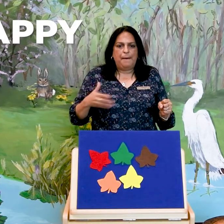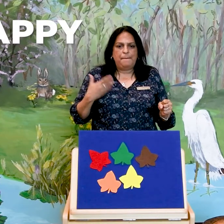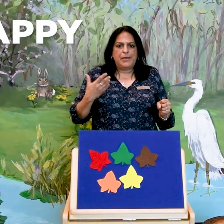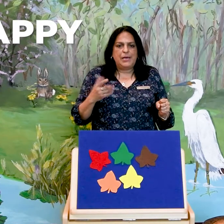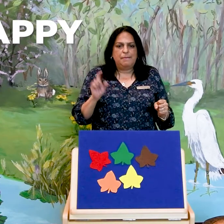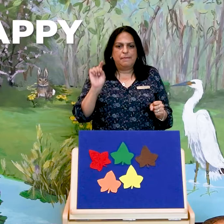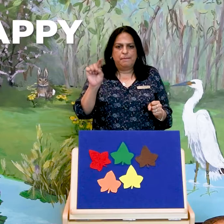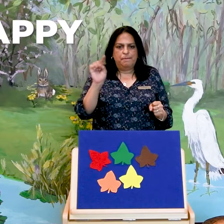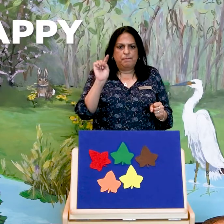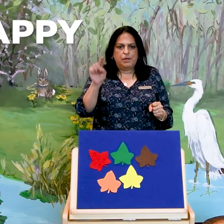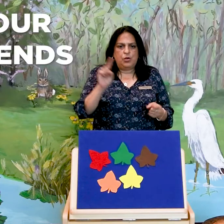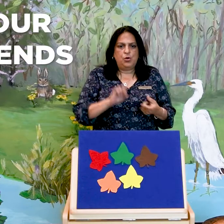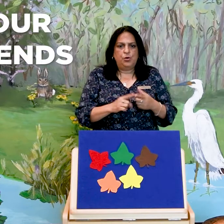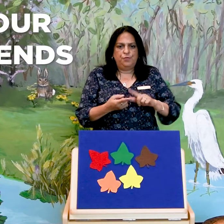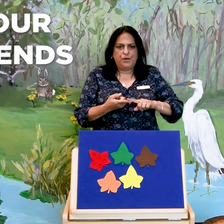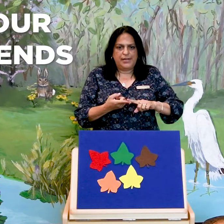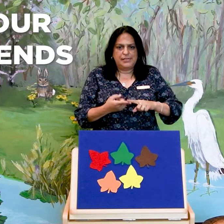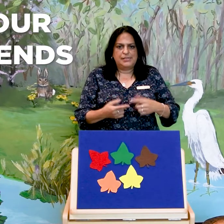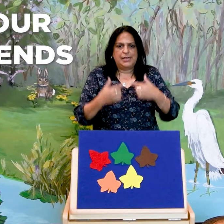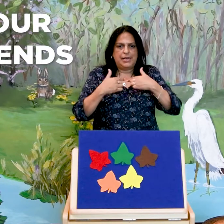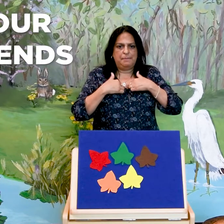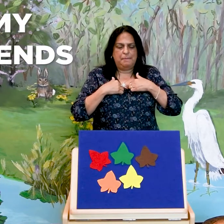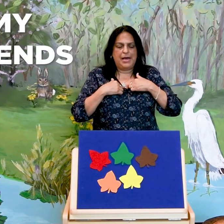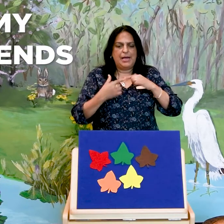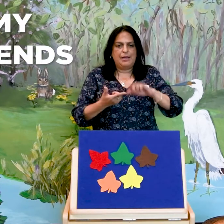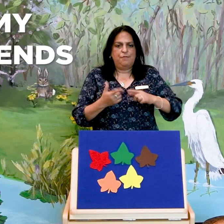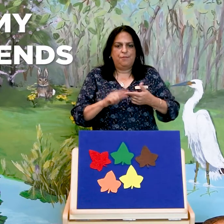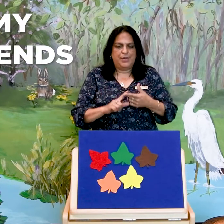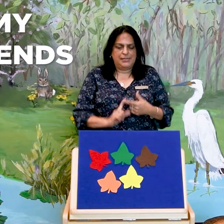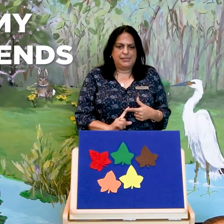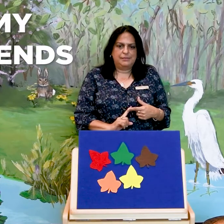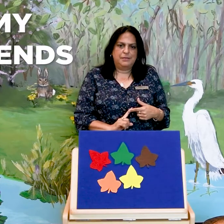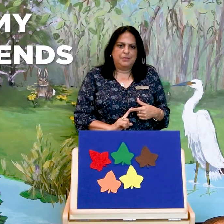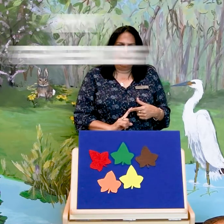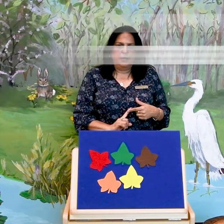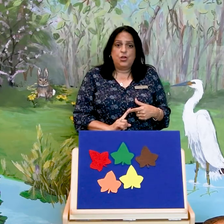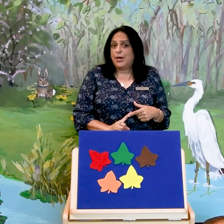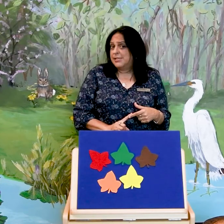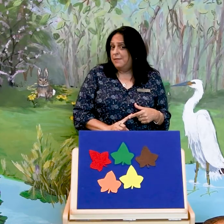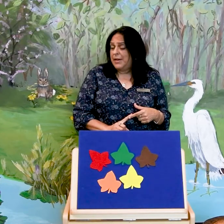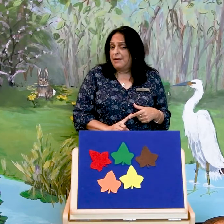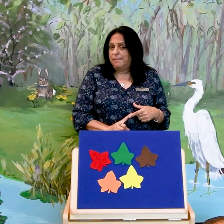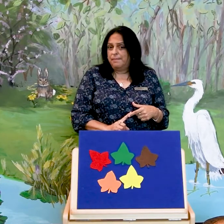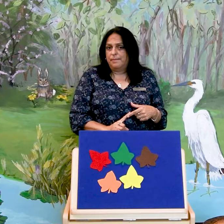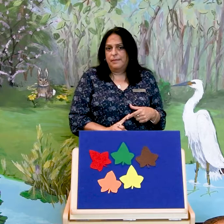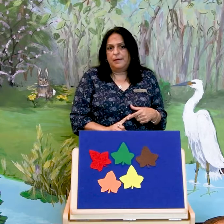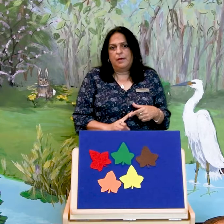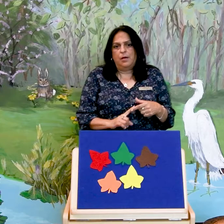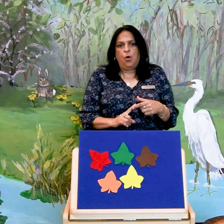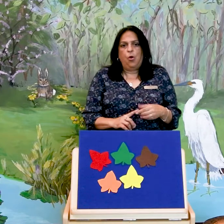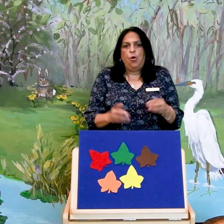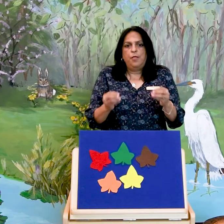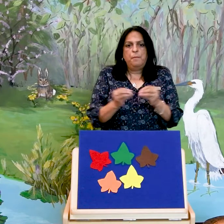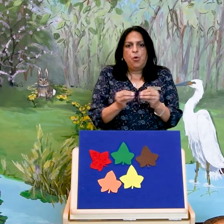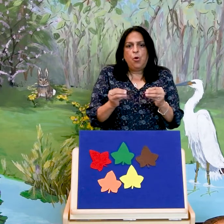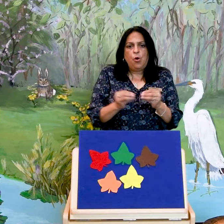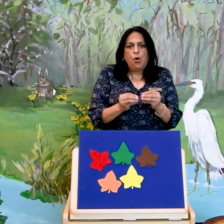happy, your friends and my friends. You guys are ready? Oh, the more we